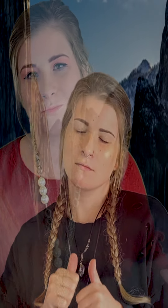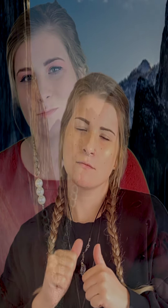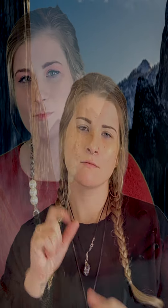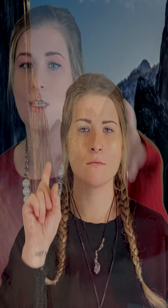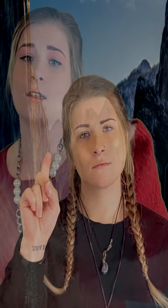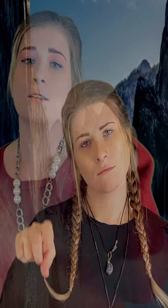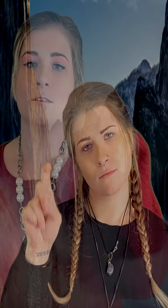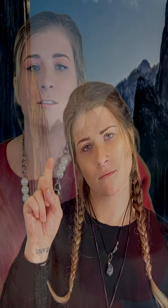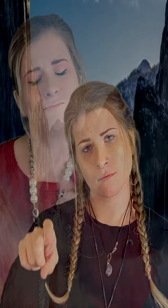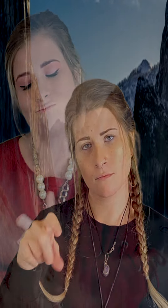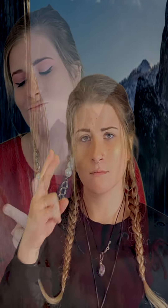trying, gotta keep